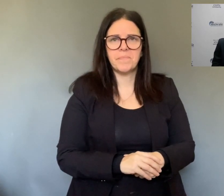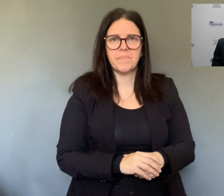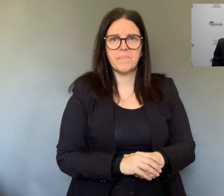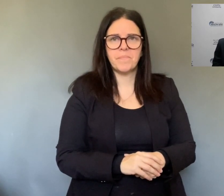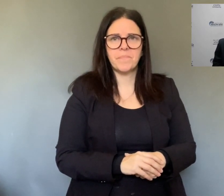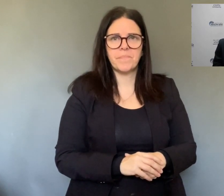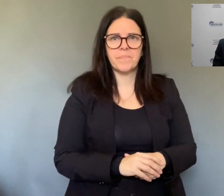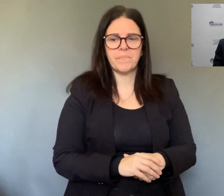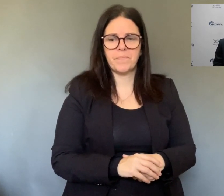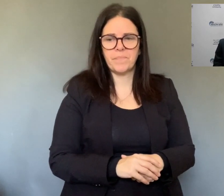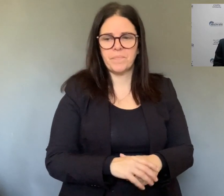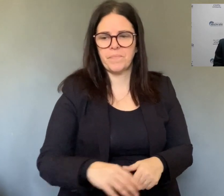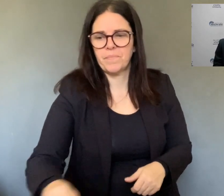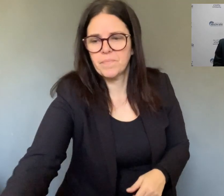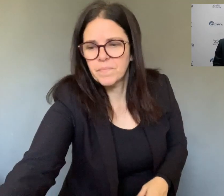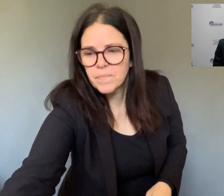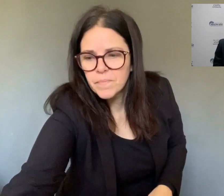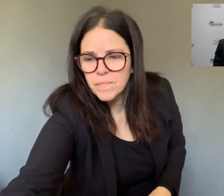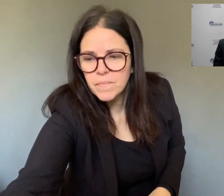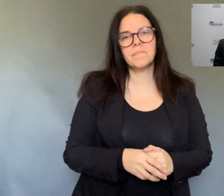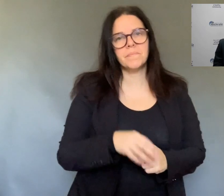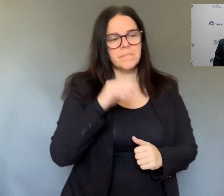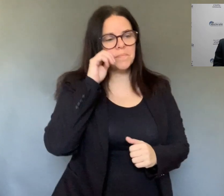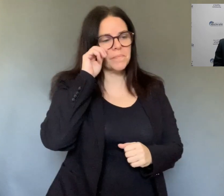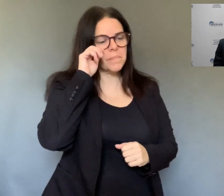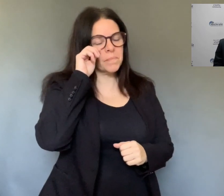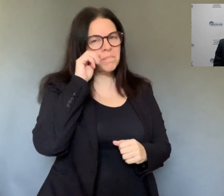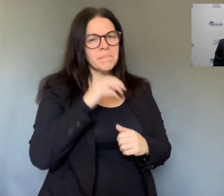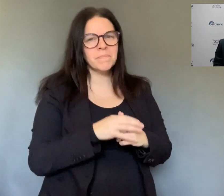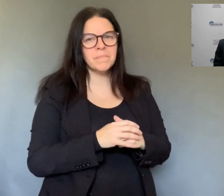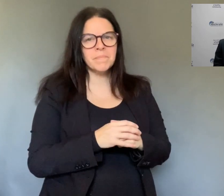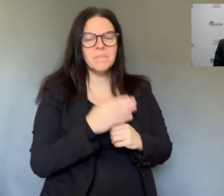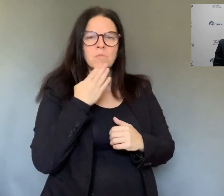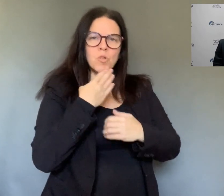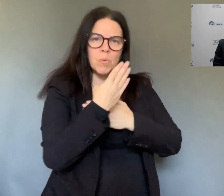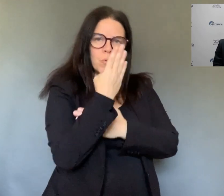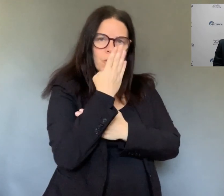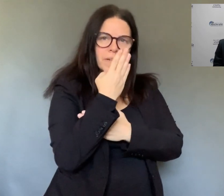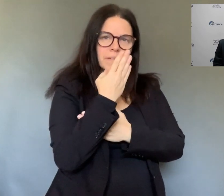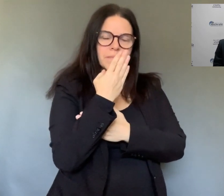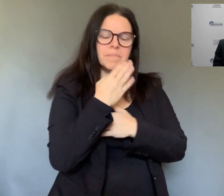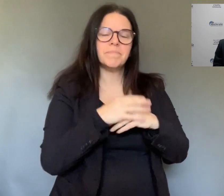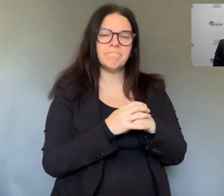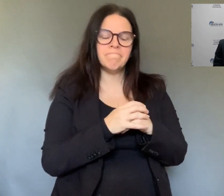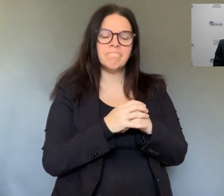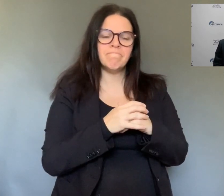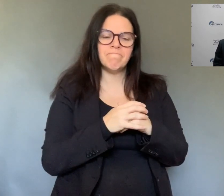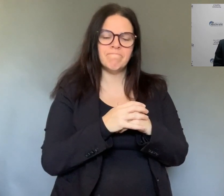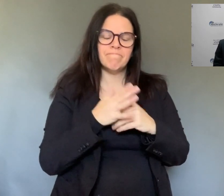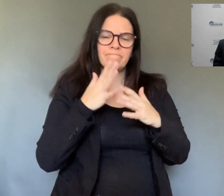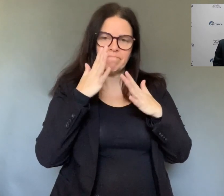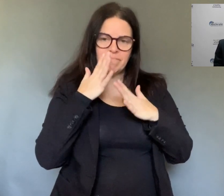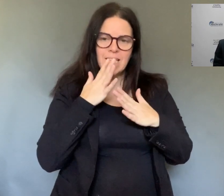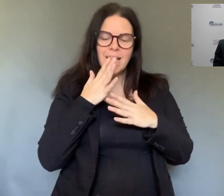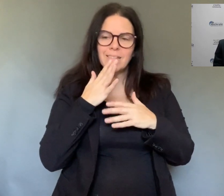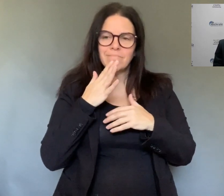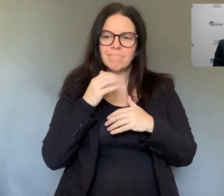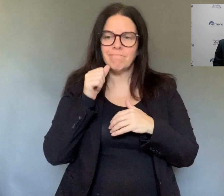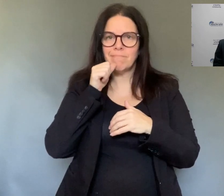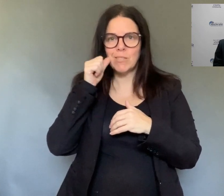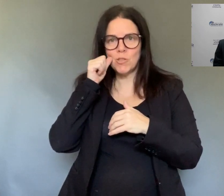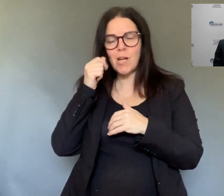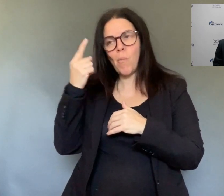Good morning, everyone, and thank you for joining us. I regret to report the death of a man in his 60s who passed